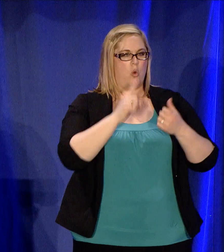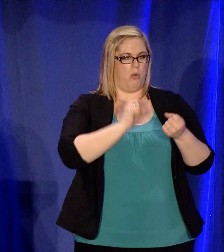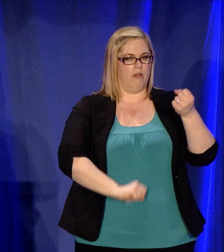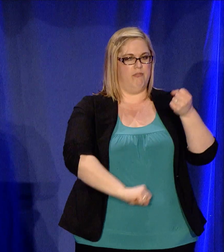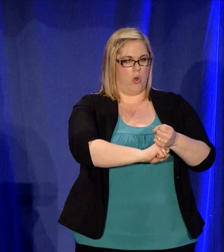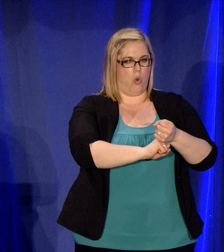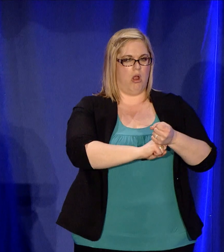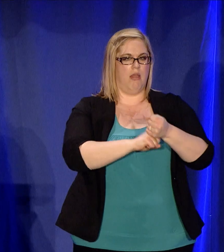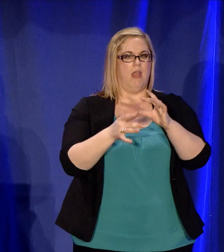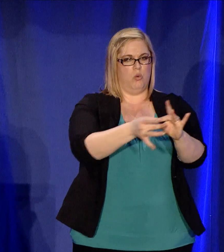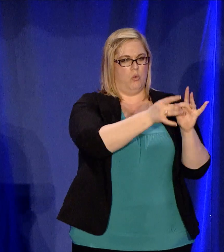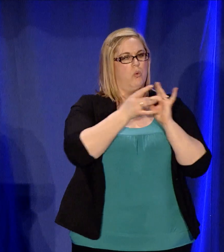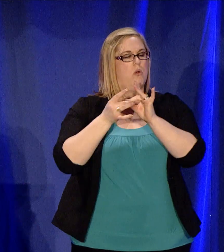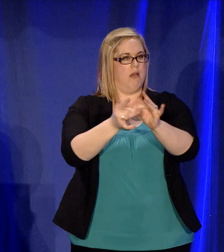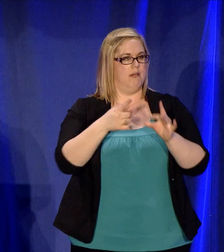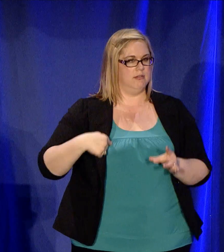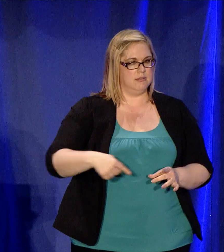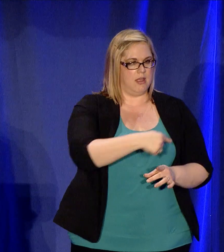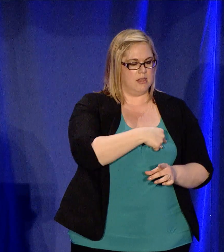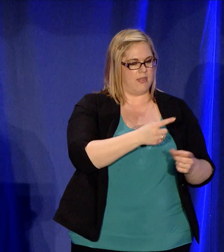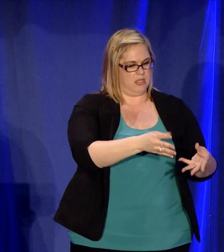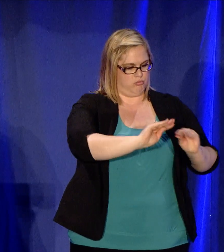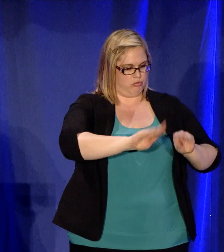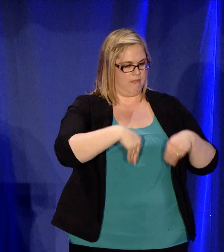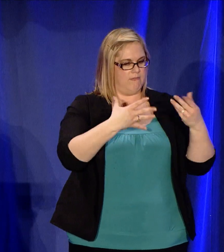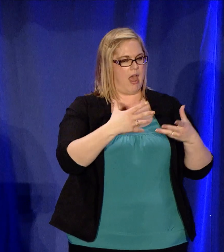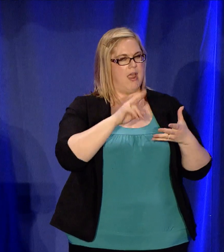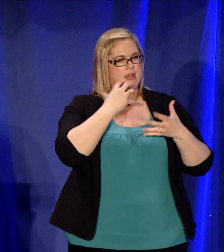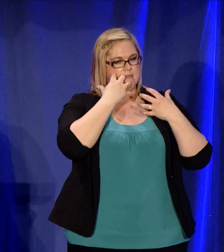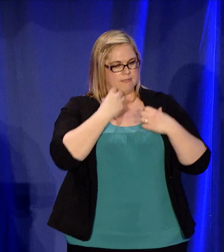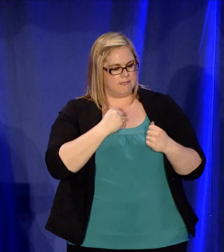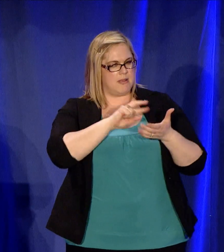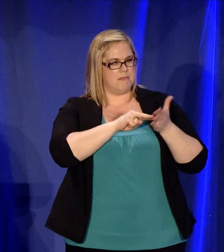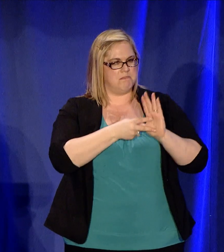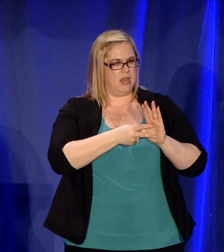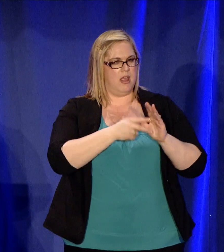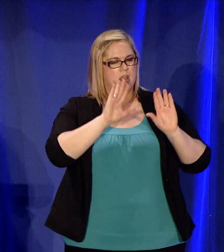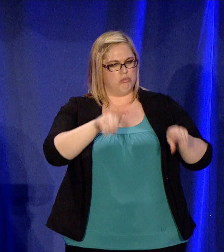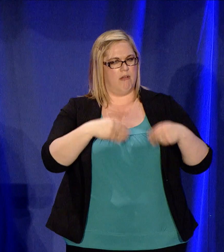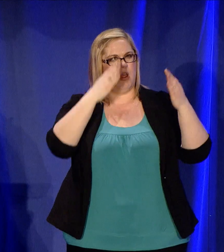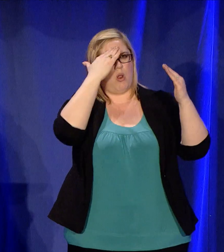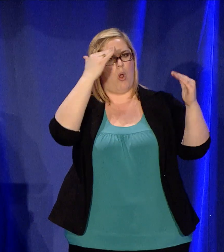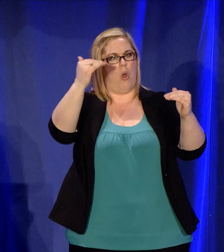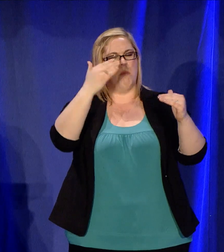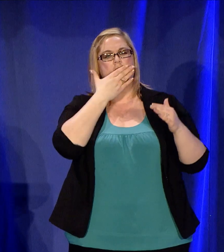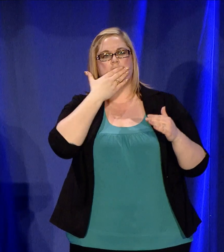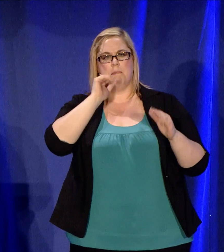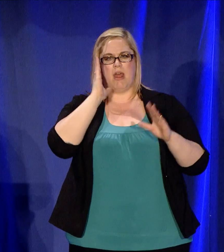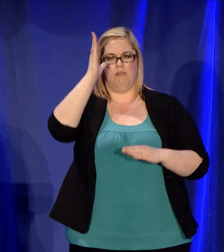always brought us together, given us meaning, given the nation hope for a better